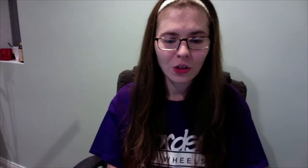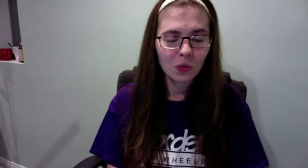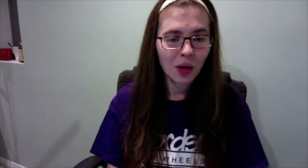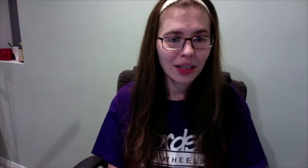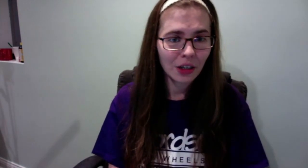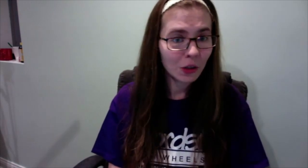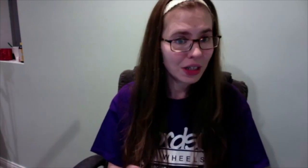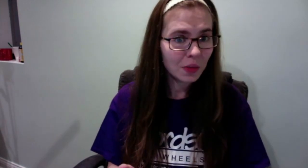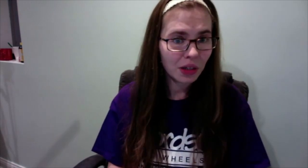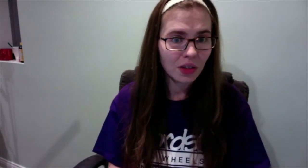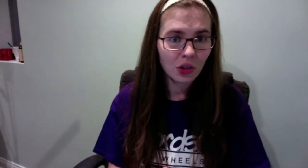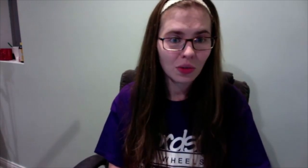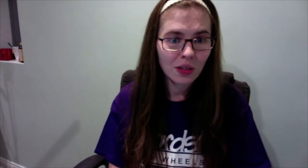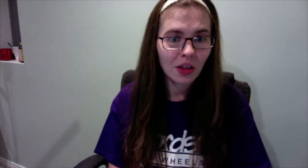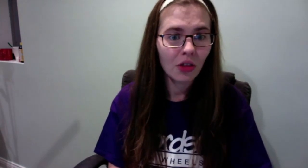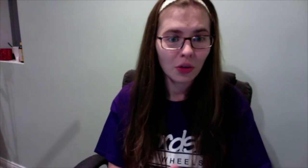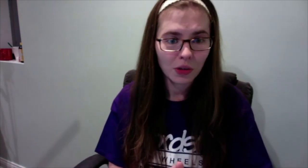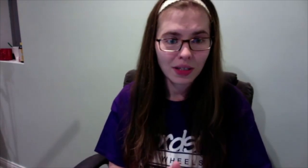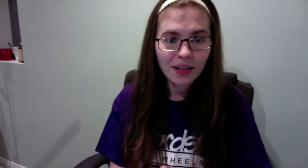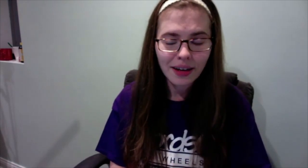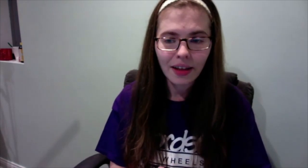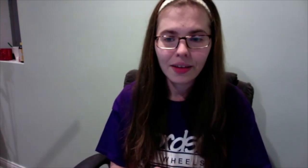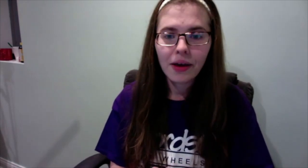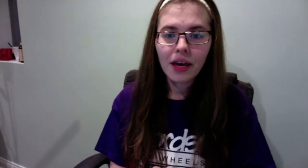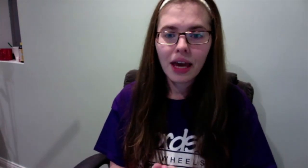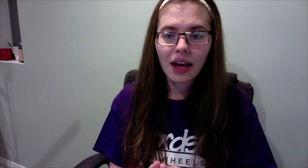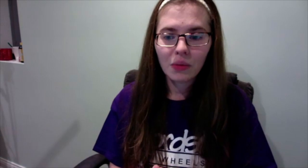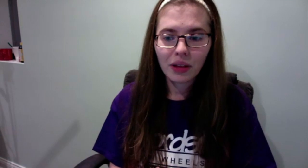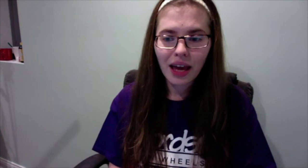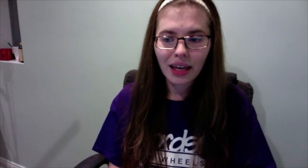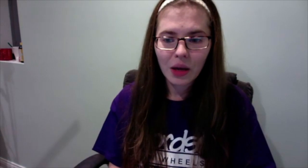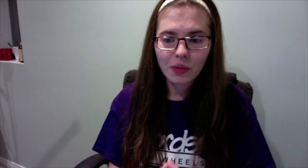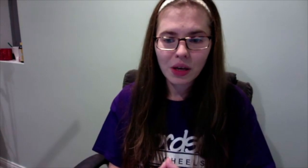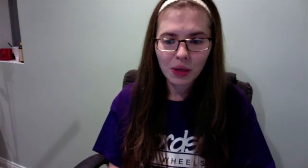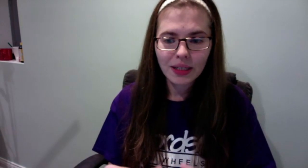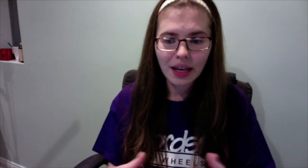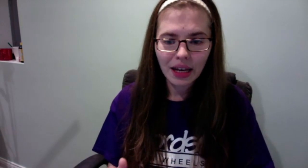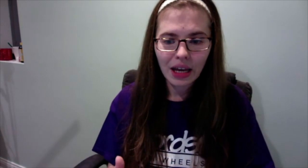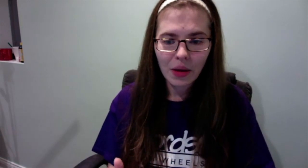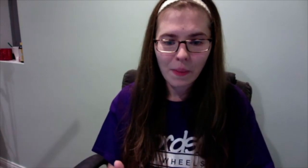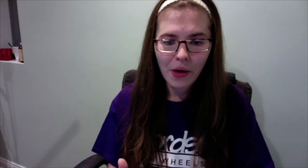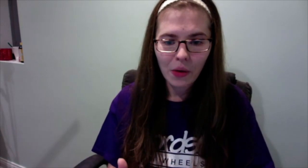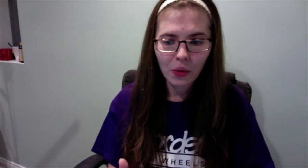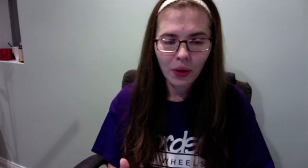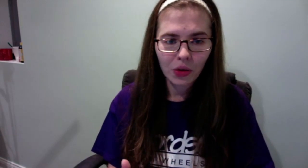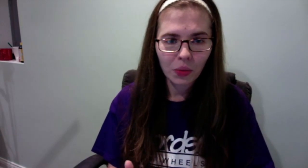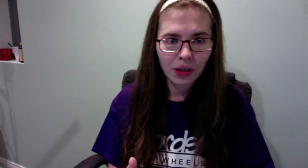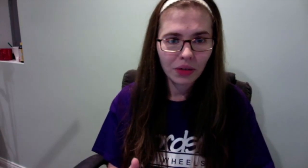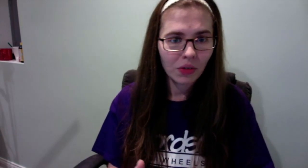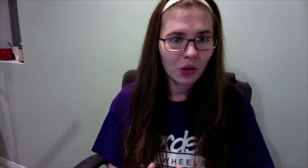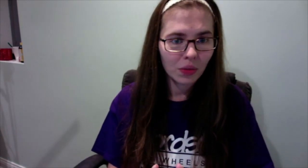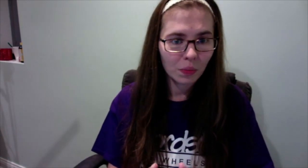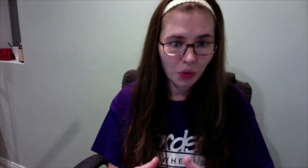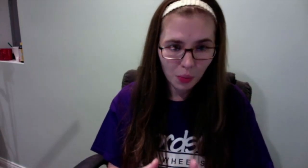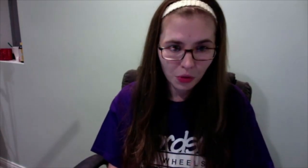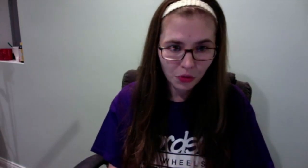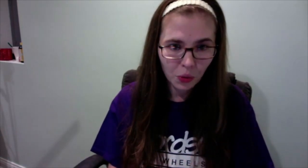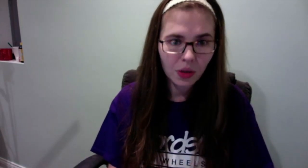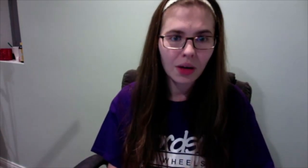weight increased because she was in the 3rd percentile. And with that came some anxiety about whether we're giving her proper food, amount